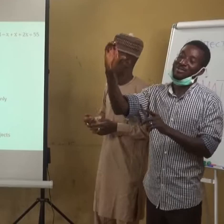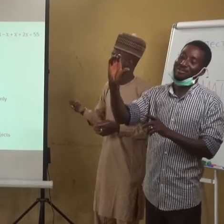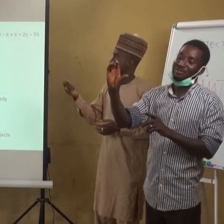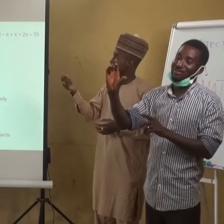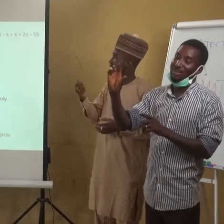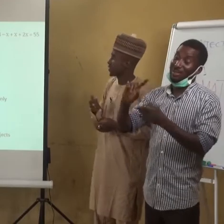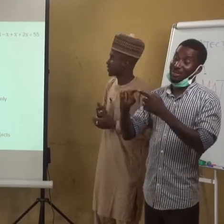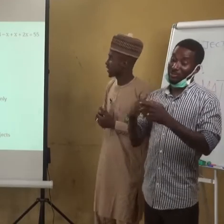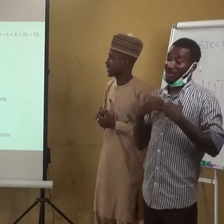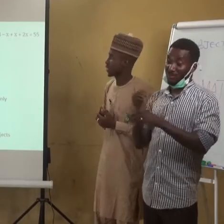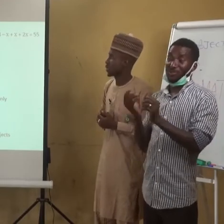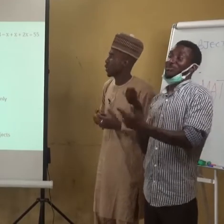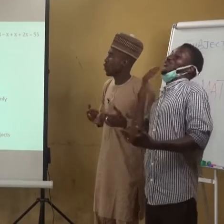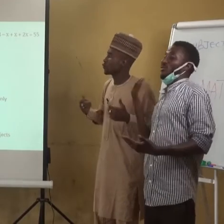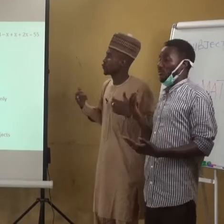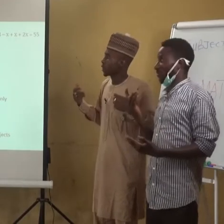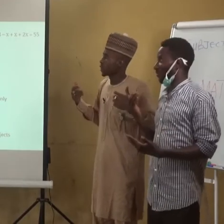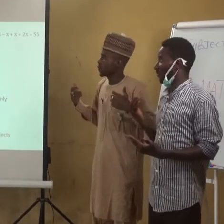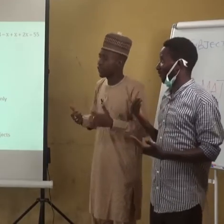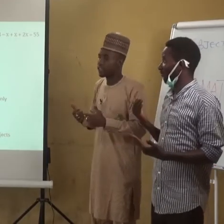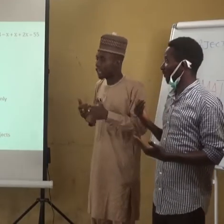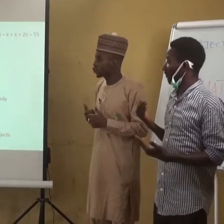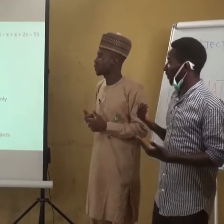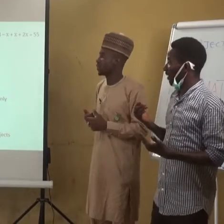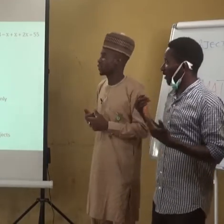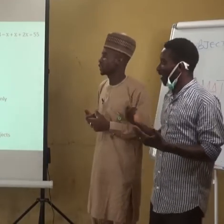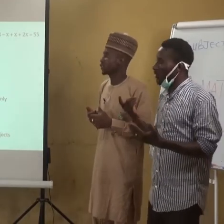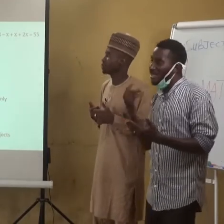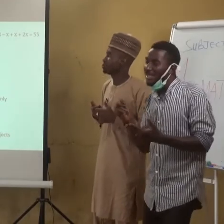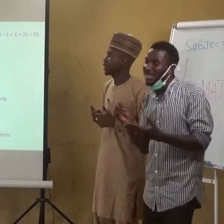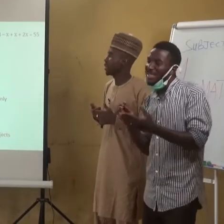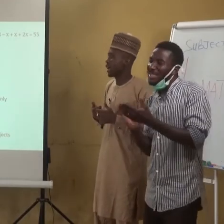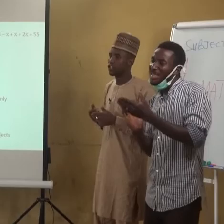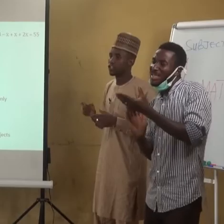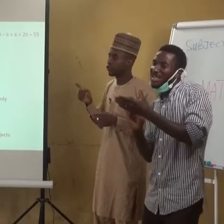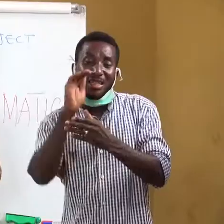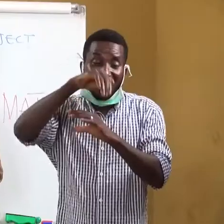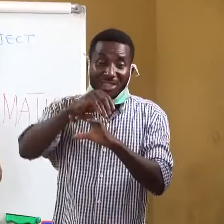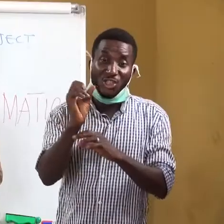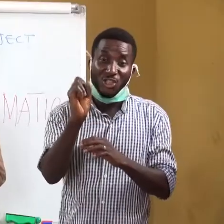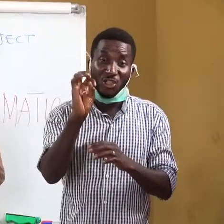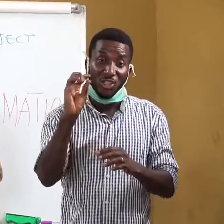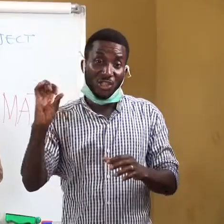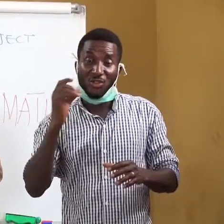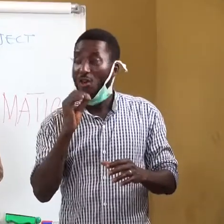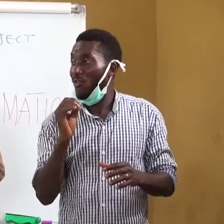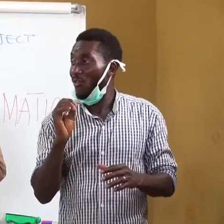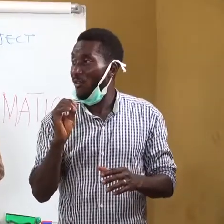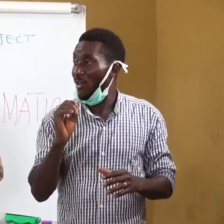plus intersection of physics and geography, that is p and g, which is 6 minus